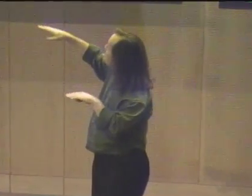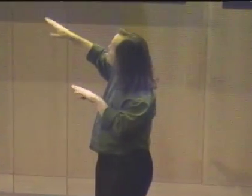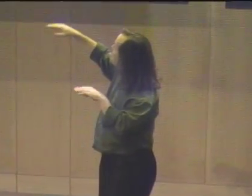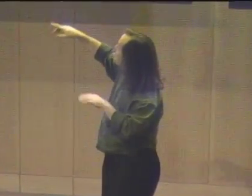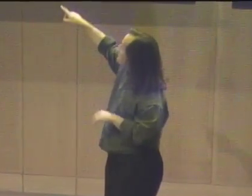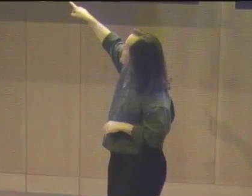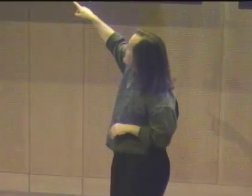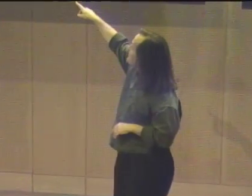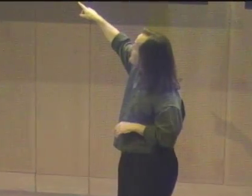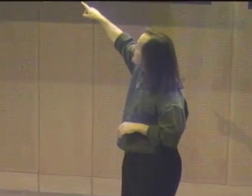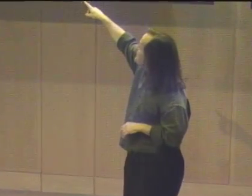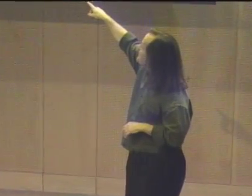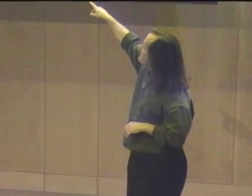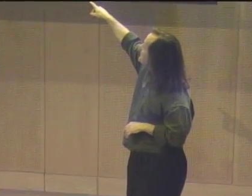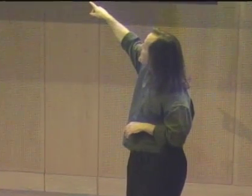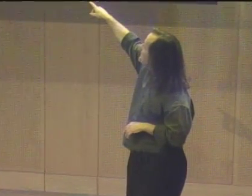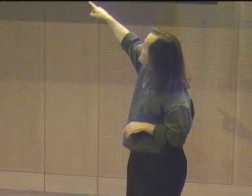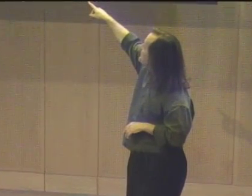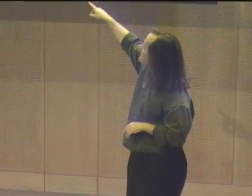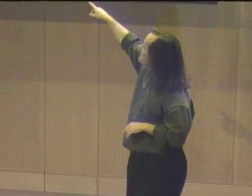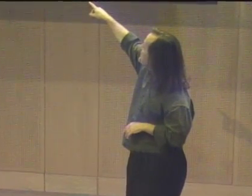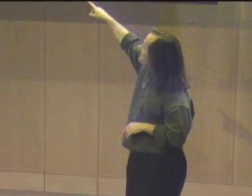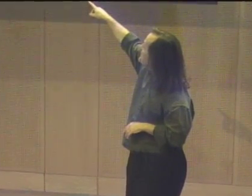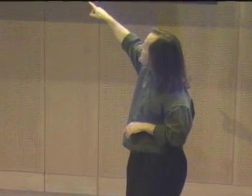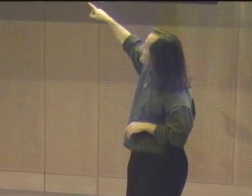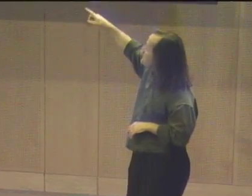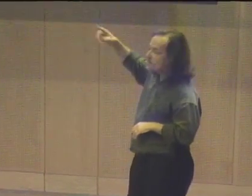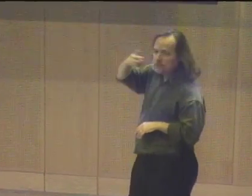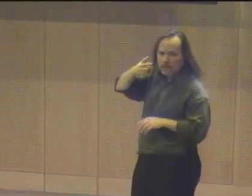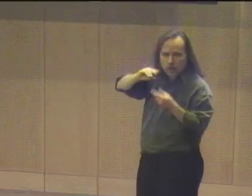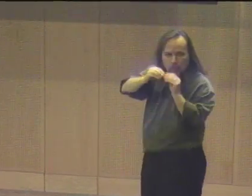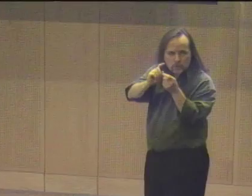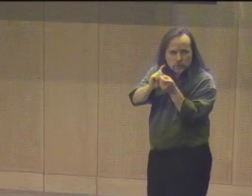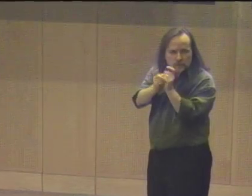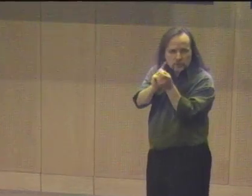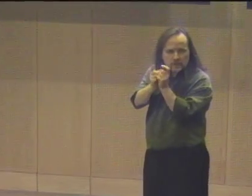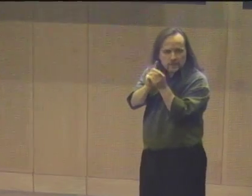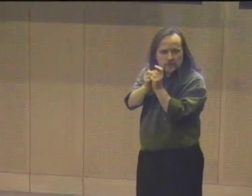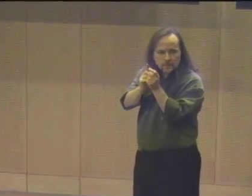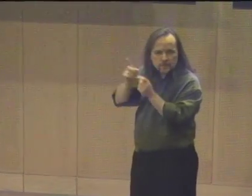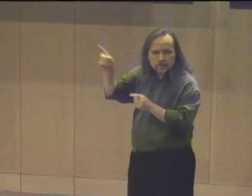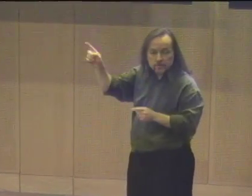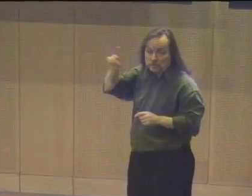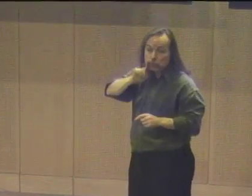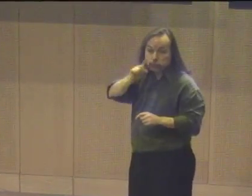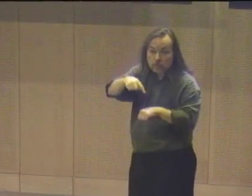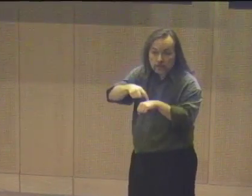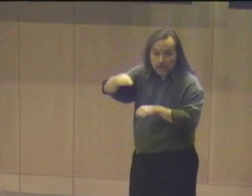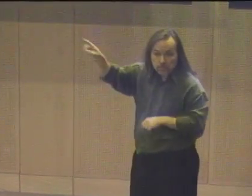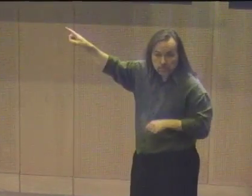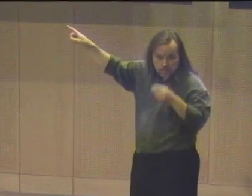Here's a visual of the actual curve that the stock market makes, and you can see this is real-time